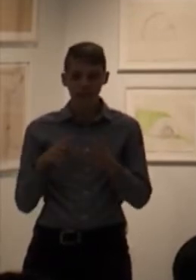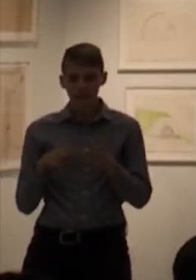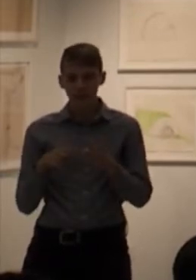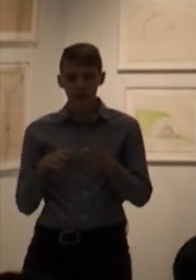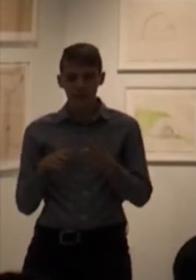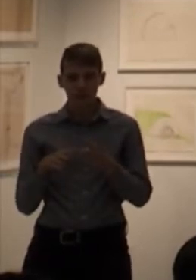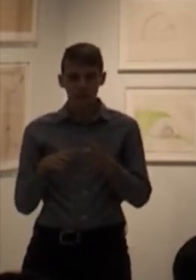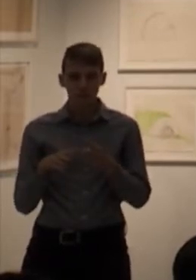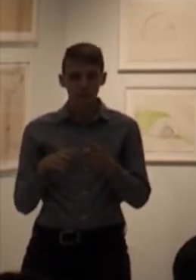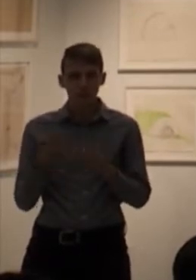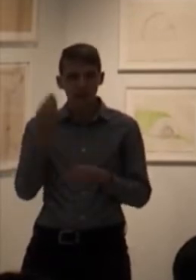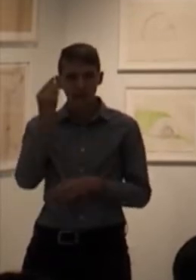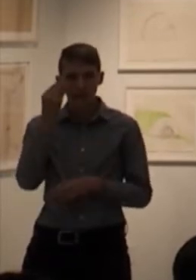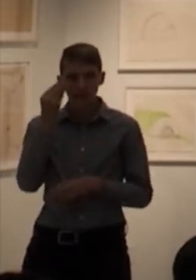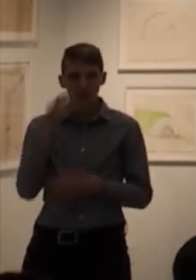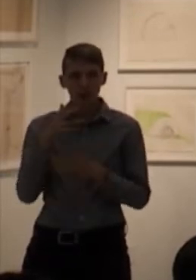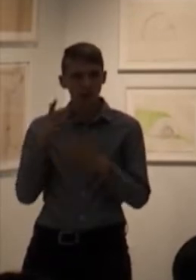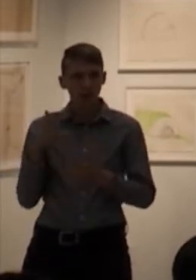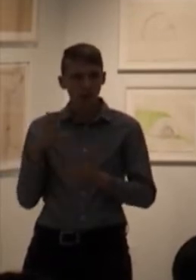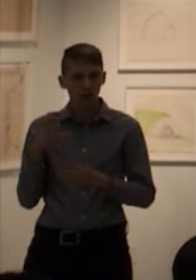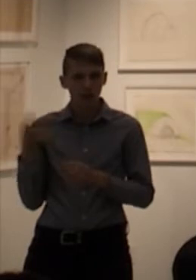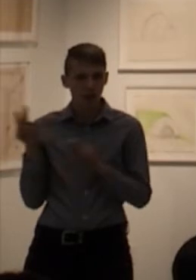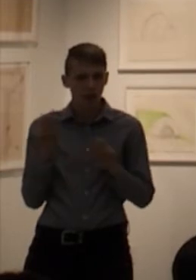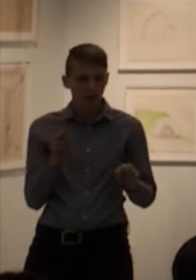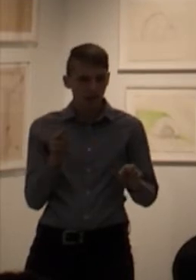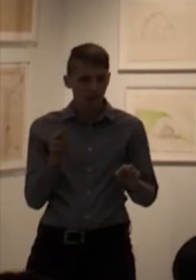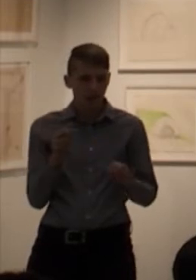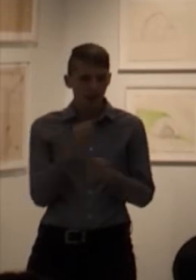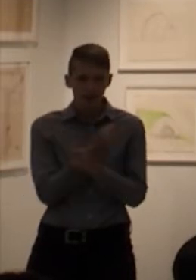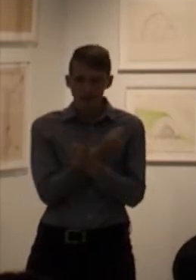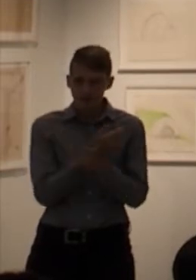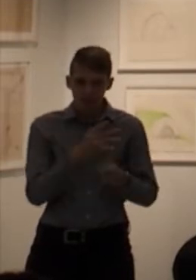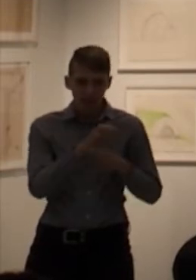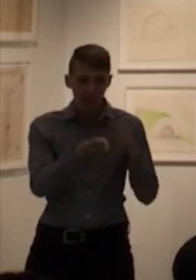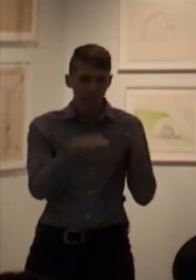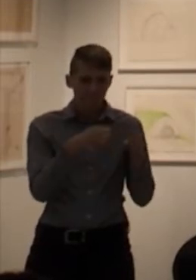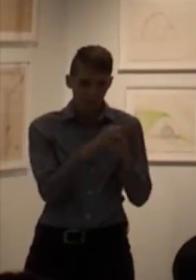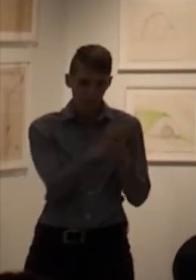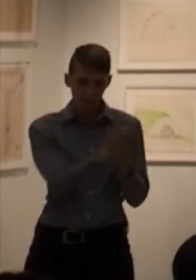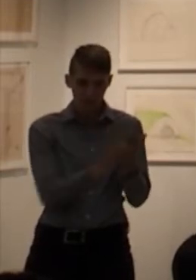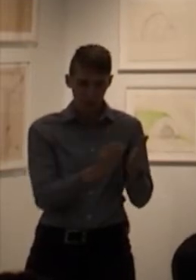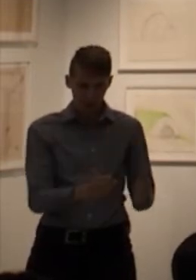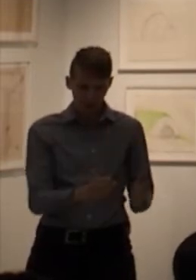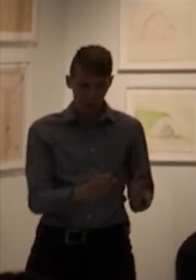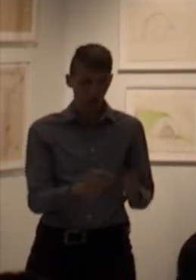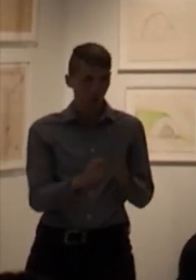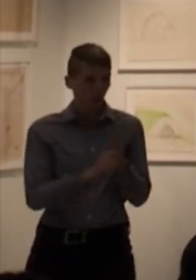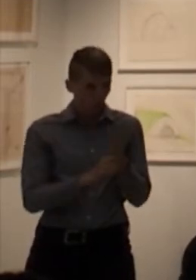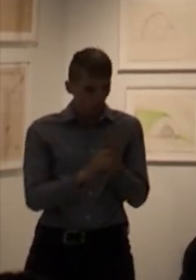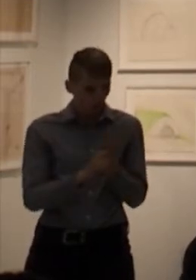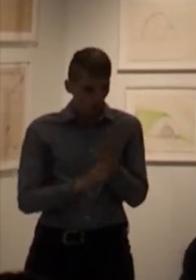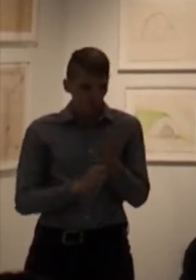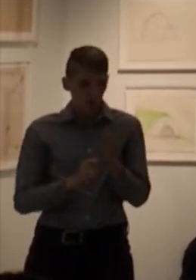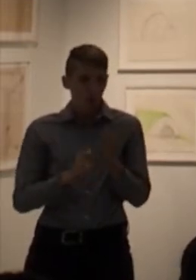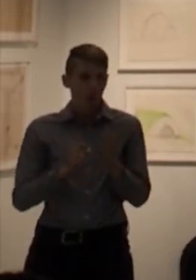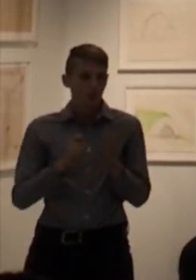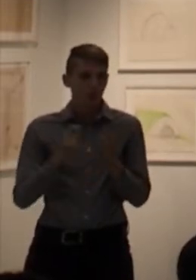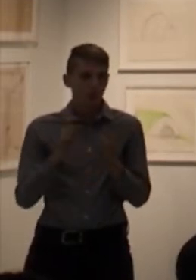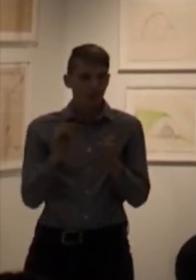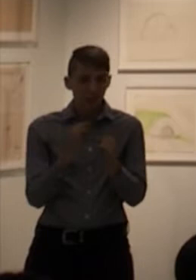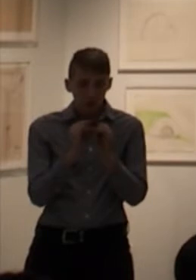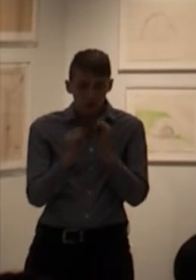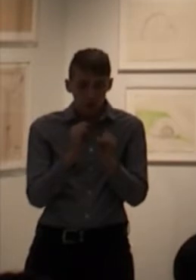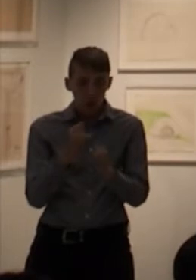lot of time, looking at every single article about the designer to see what his thinking is. So